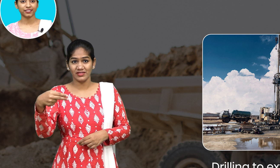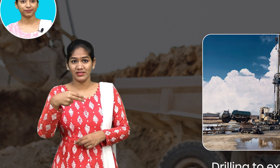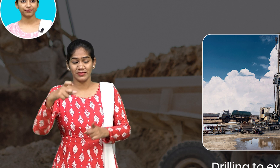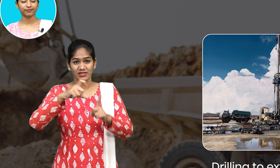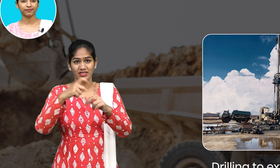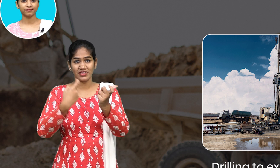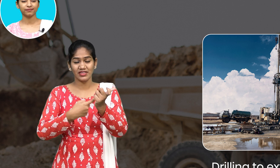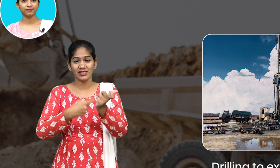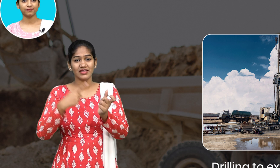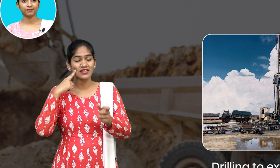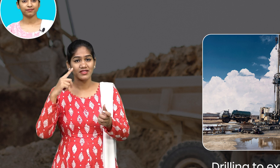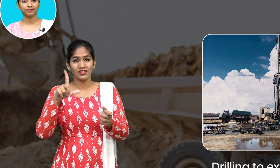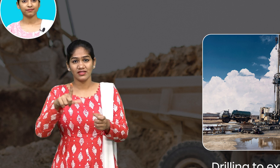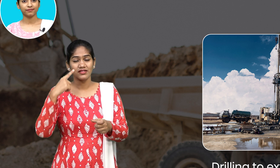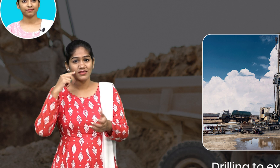drilling.